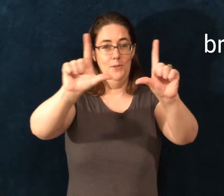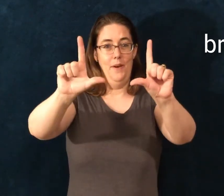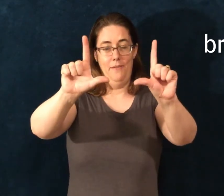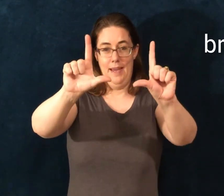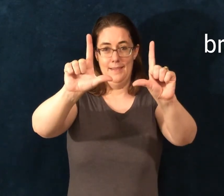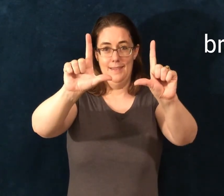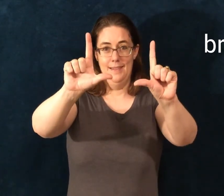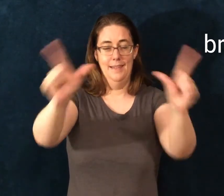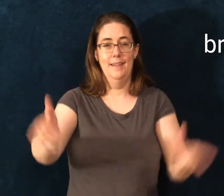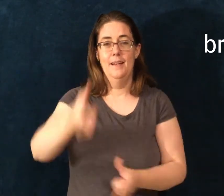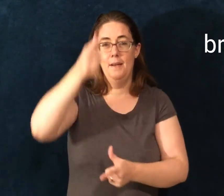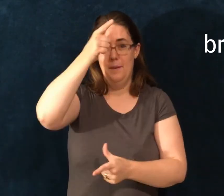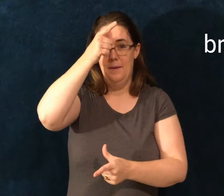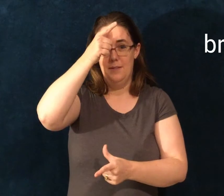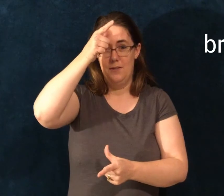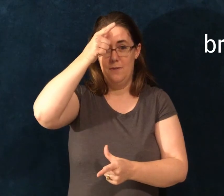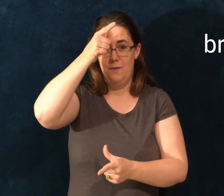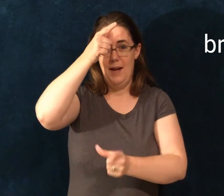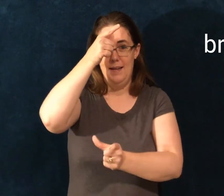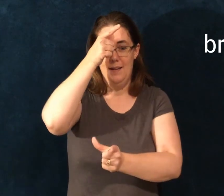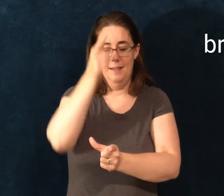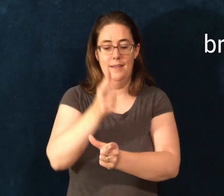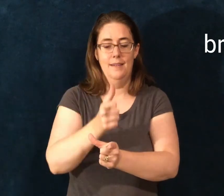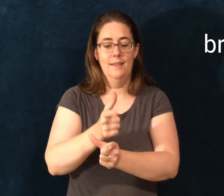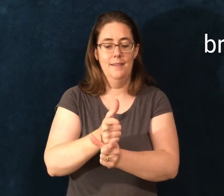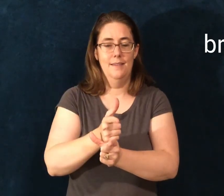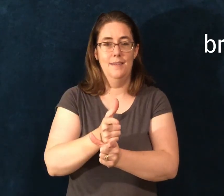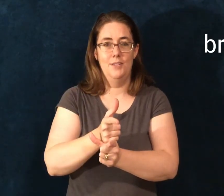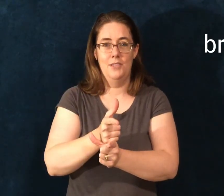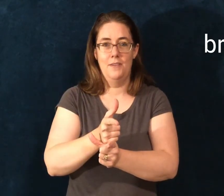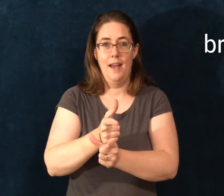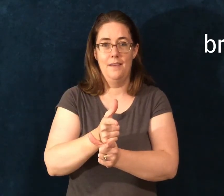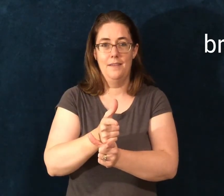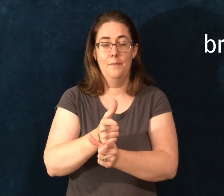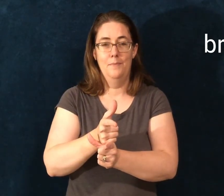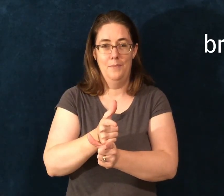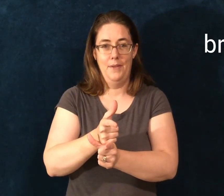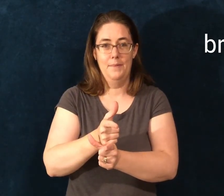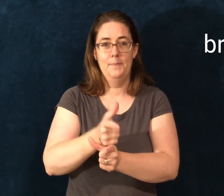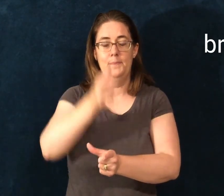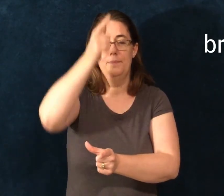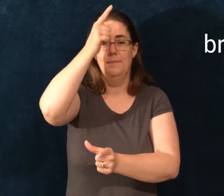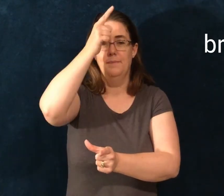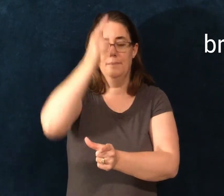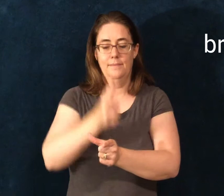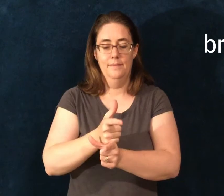L hands, starts at your forehead, touches the other hand, brother.